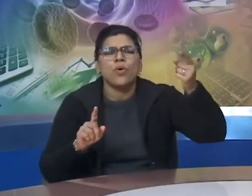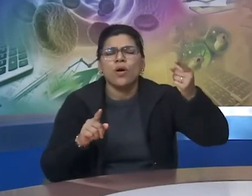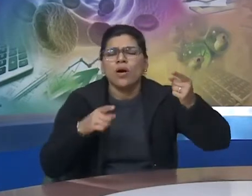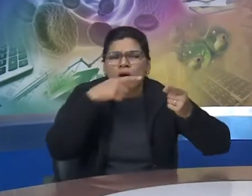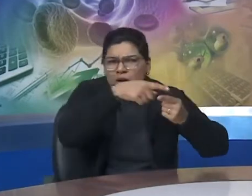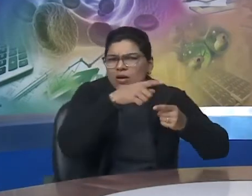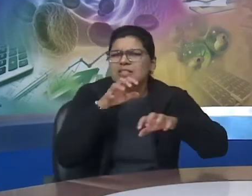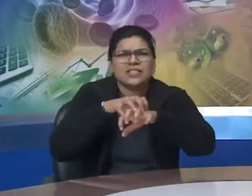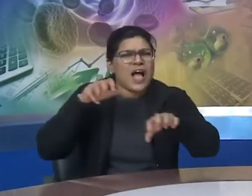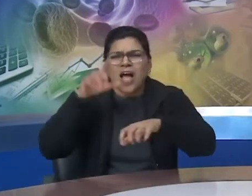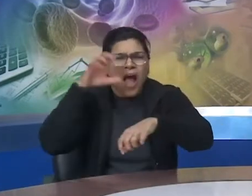fixed